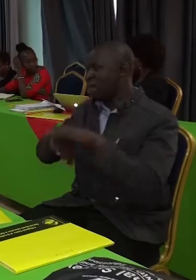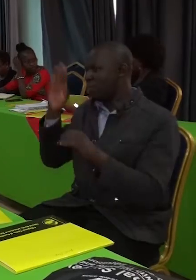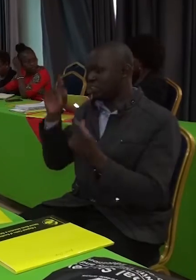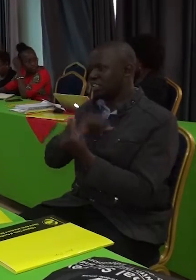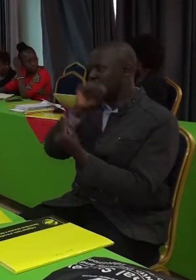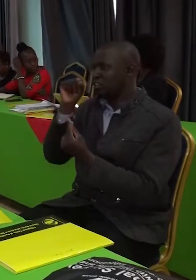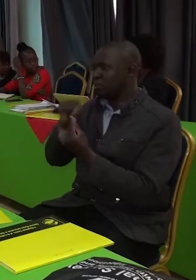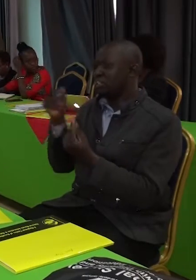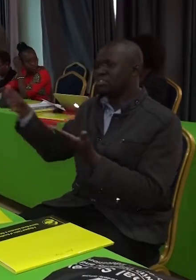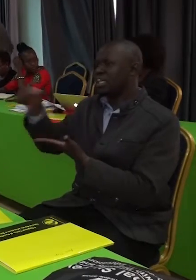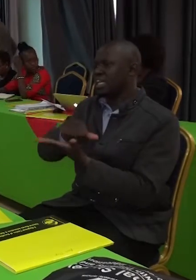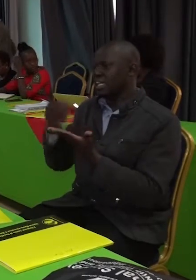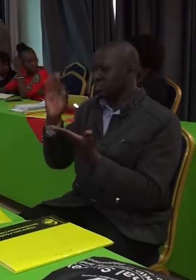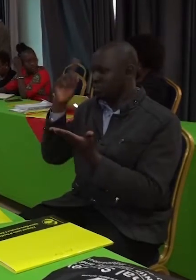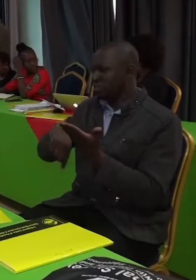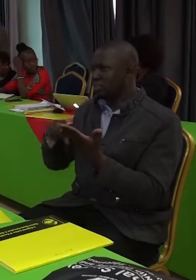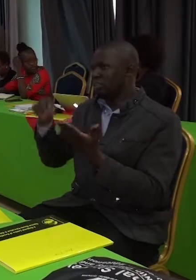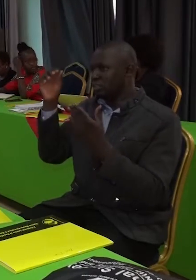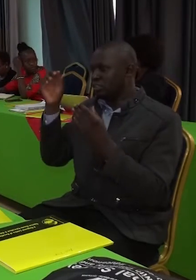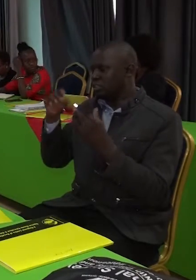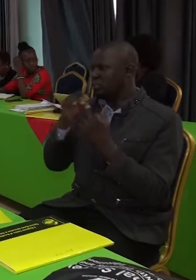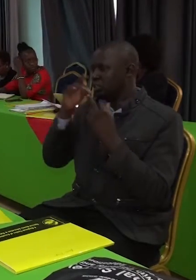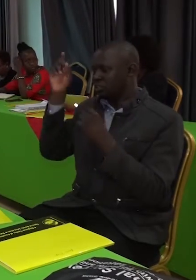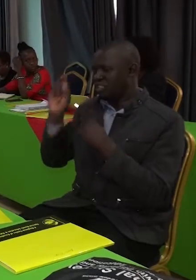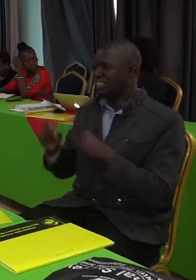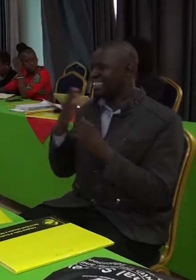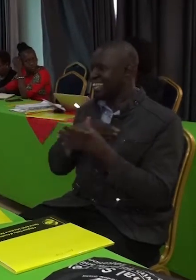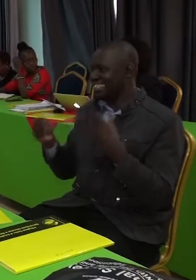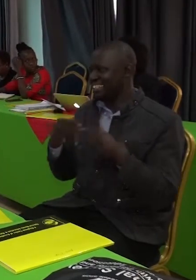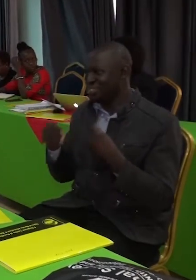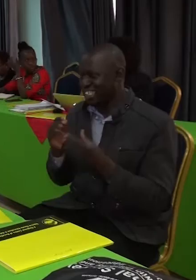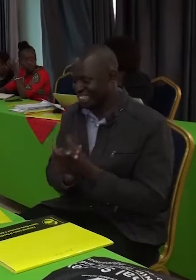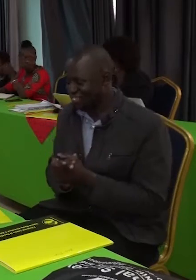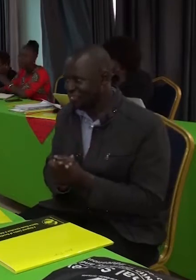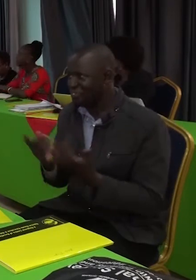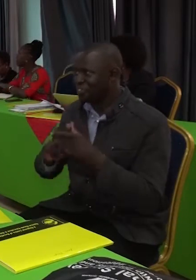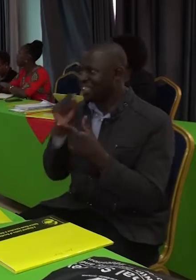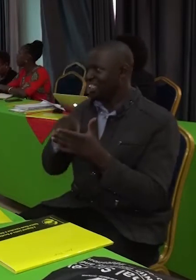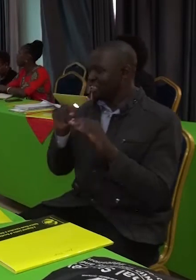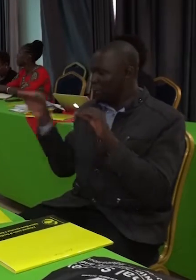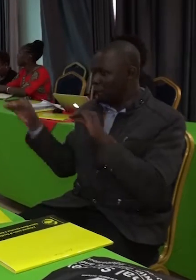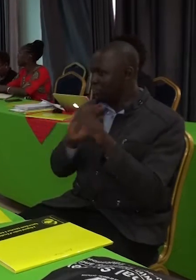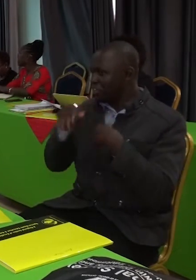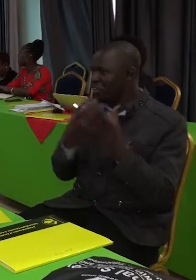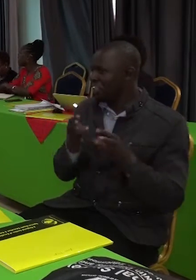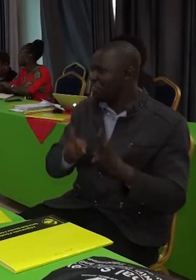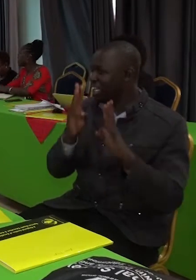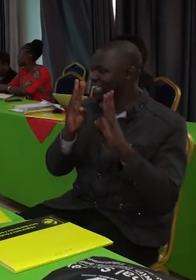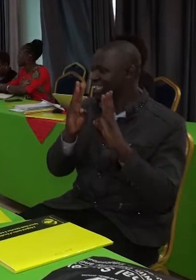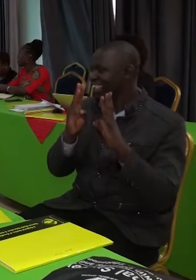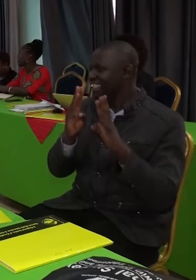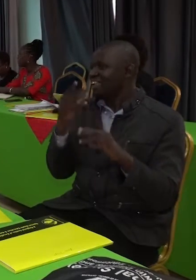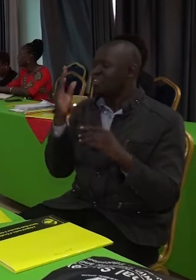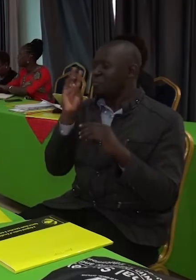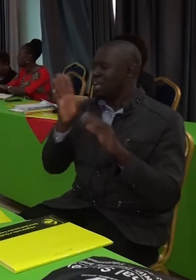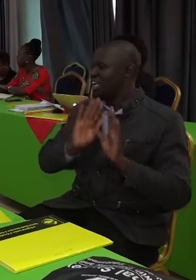specific areas of special needs and disability. Let's move on. So this one moves all the way up to 4.7. I will leave that one for you to